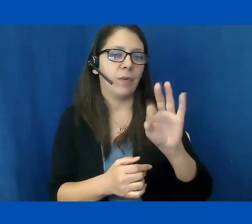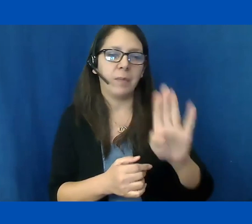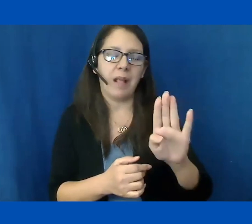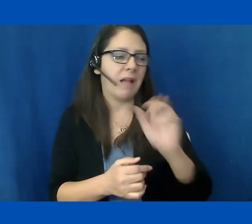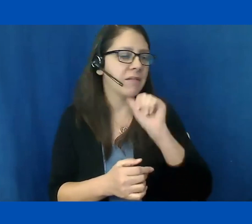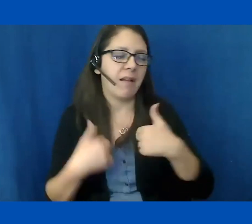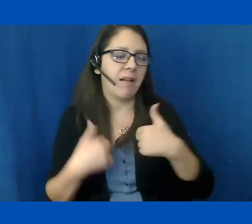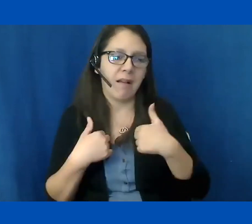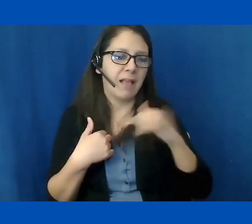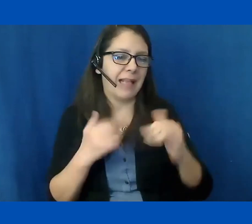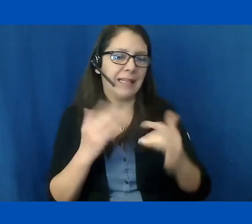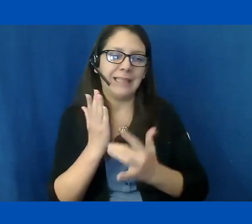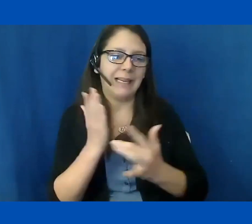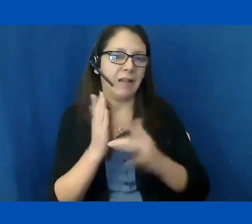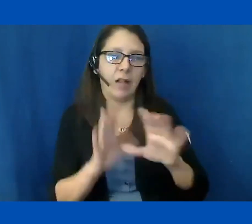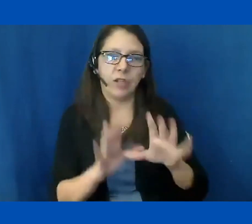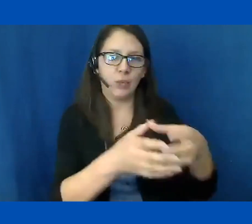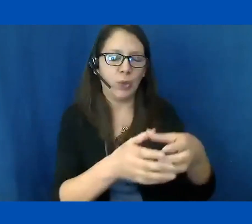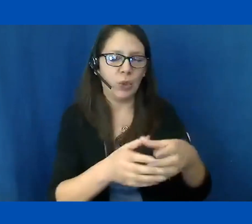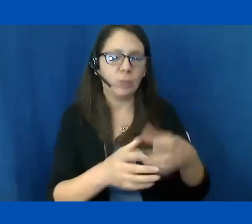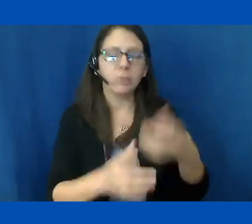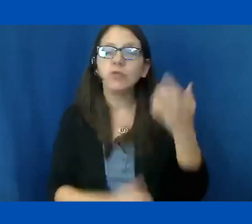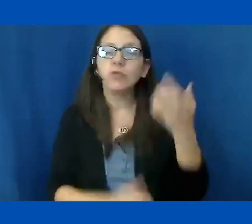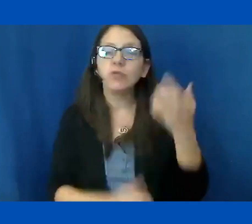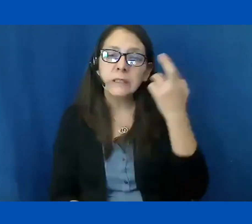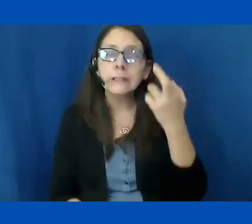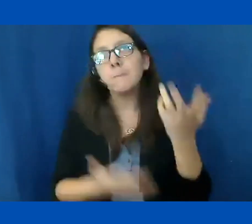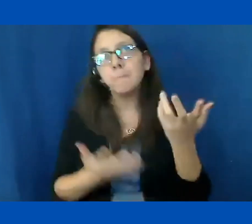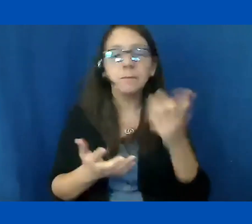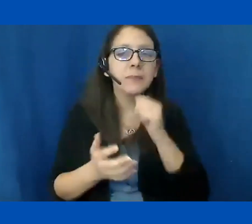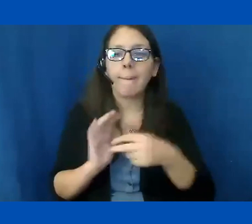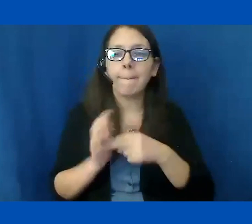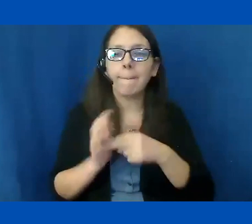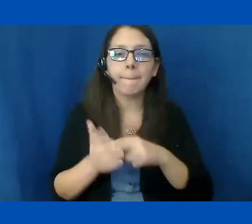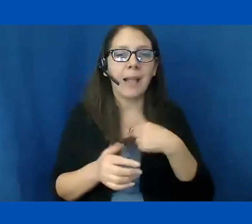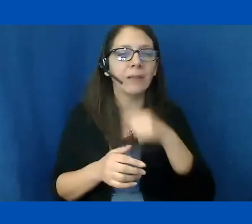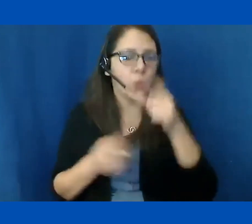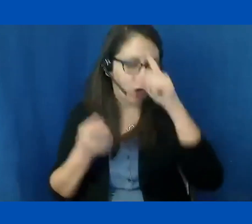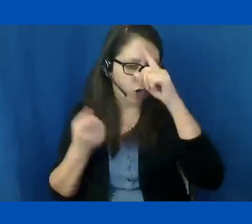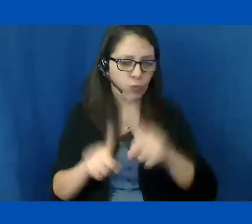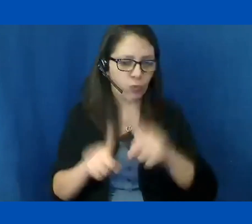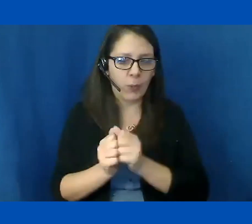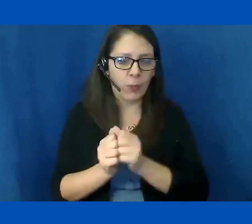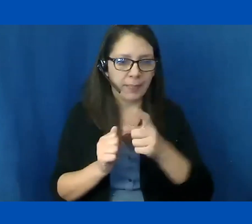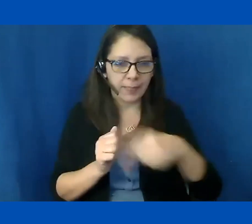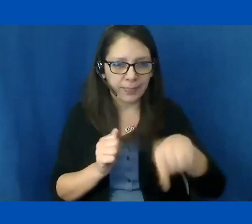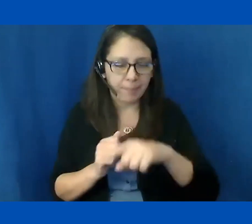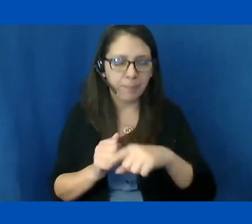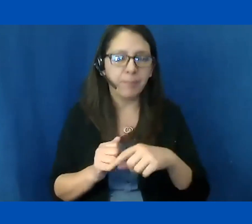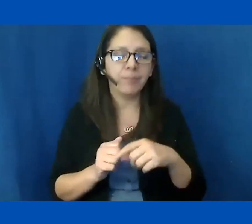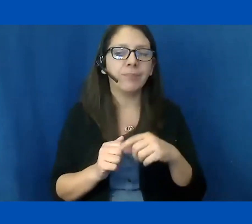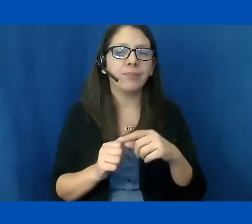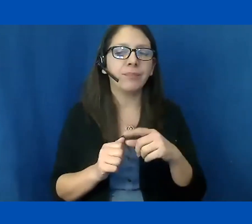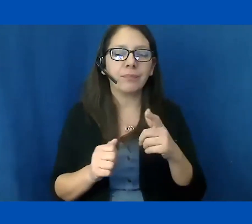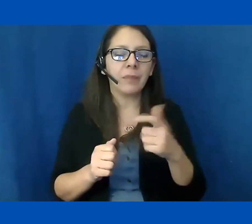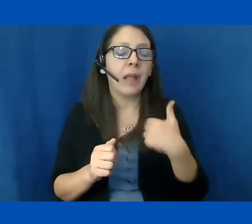because not because I don't agree with them or anything like that. It's just that I don't know much about the NFB. I used to be really